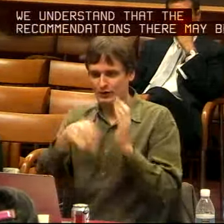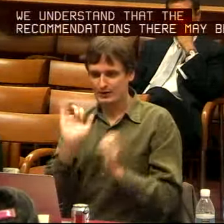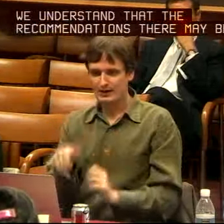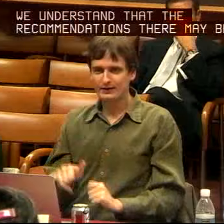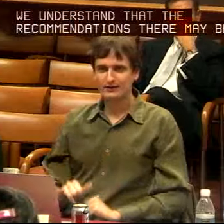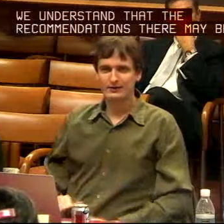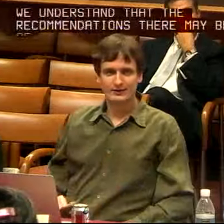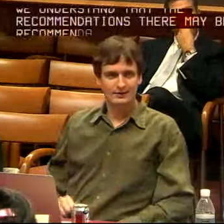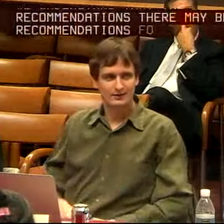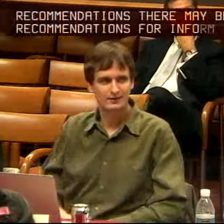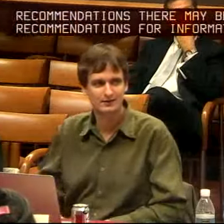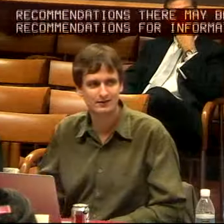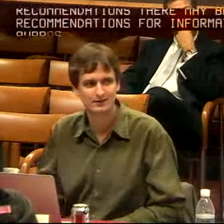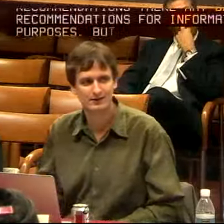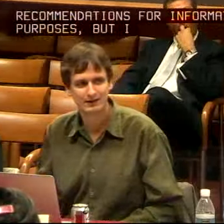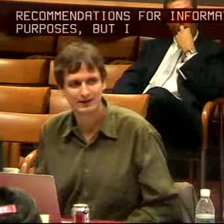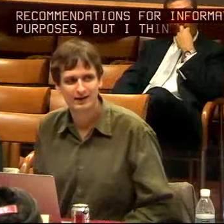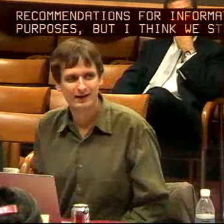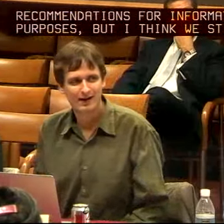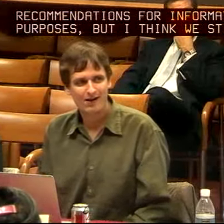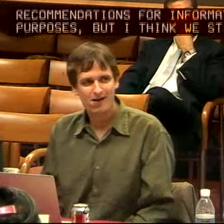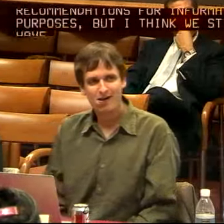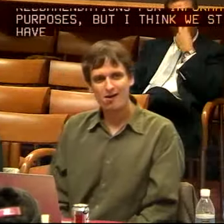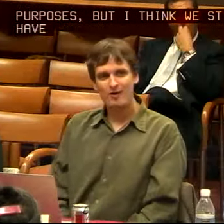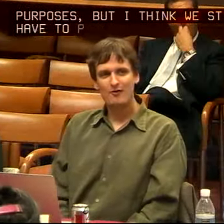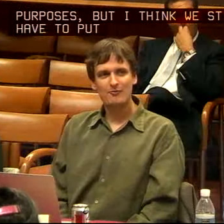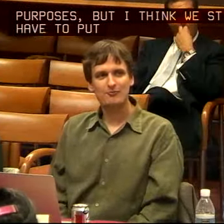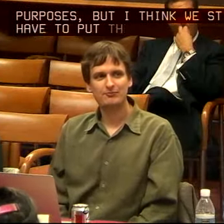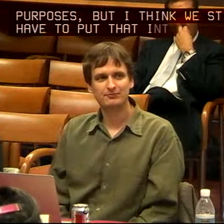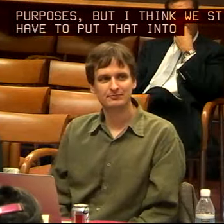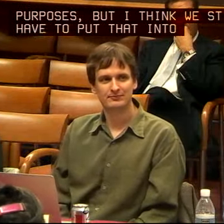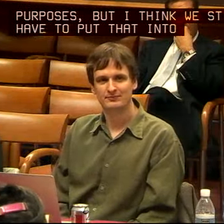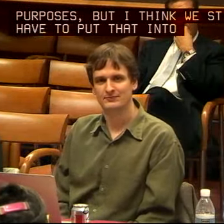they need to be filled in, that they all need to be filled in. Everything is covered.